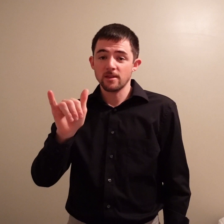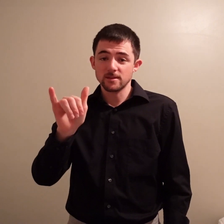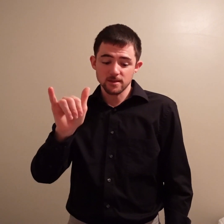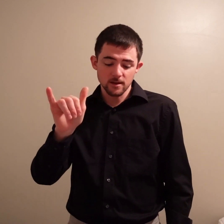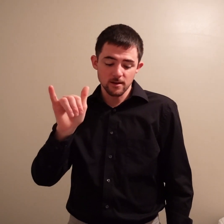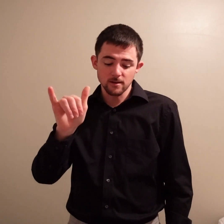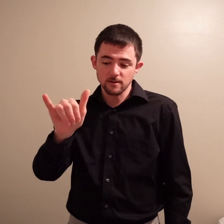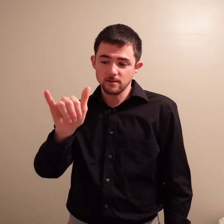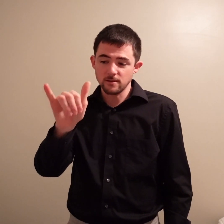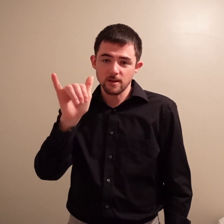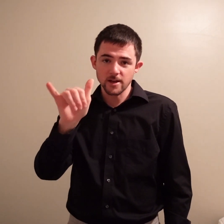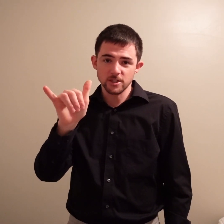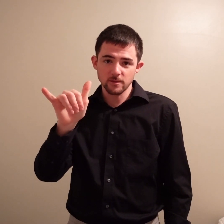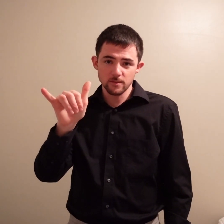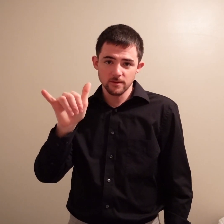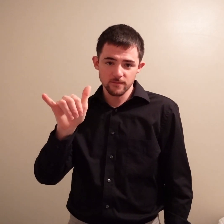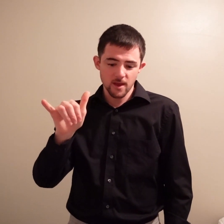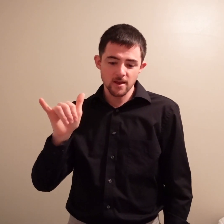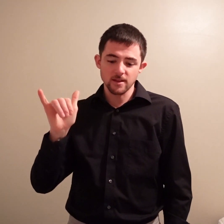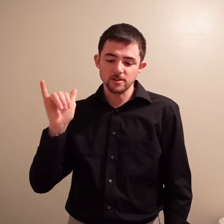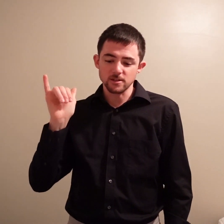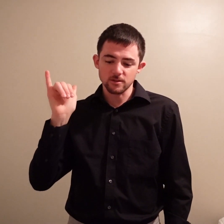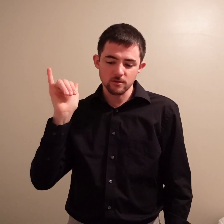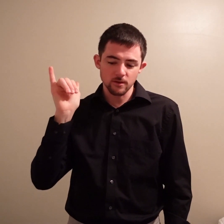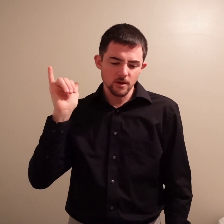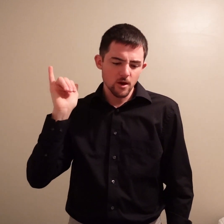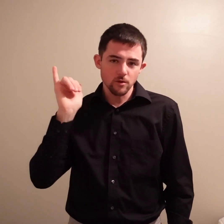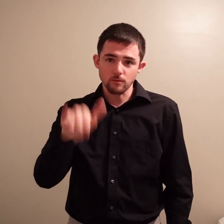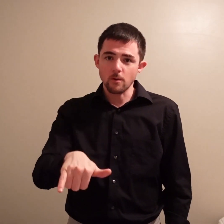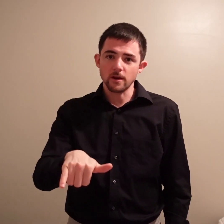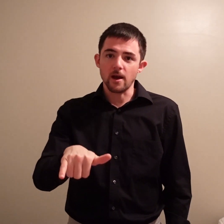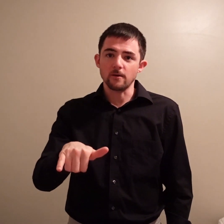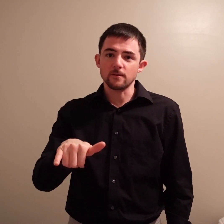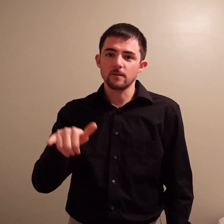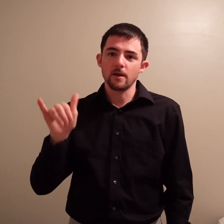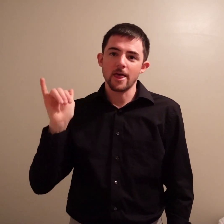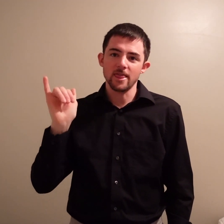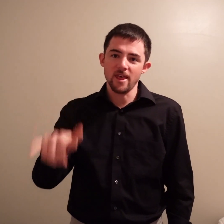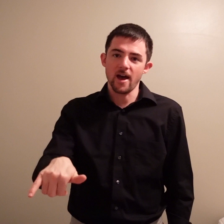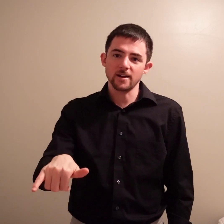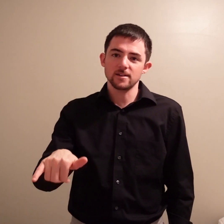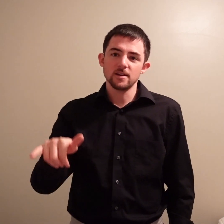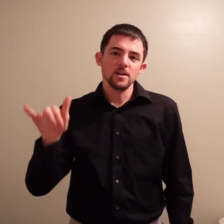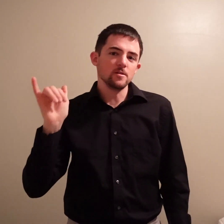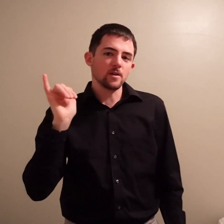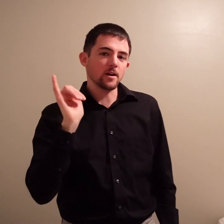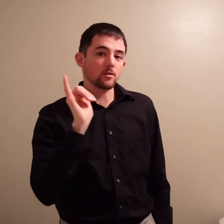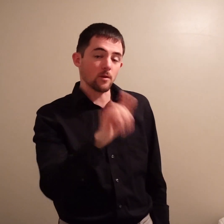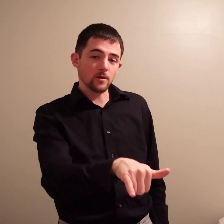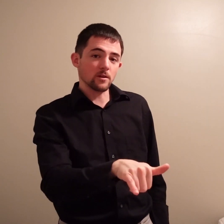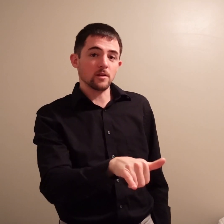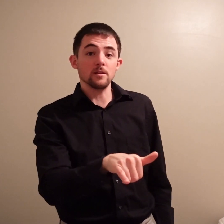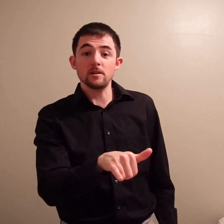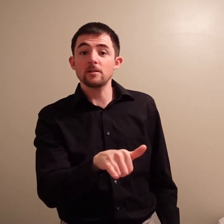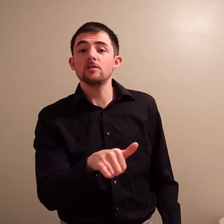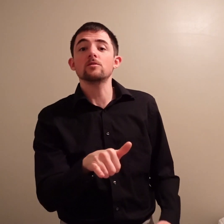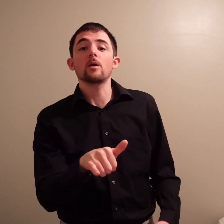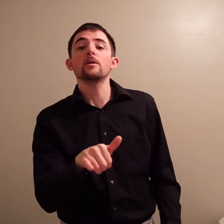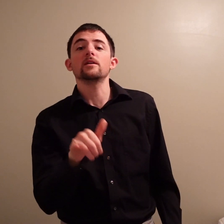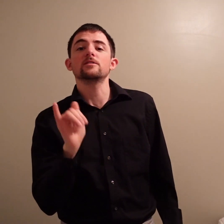this hand shape and then just throw it down. That. You kind of throw it in the